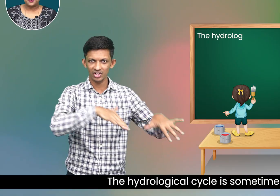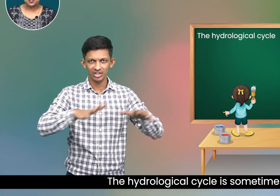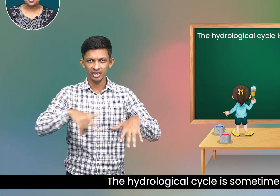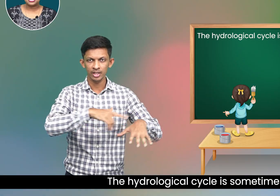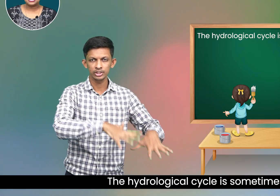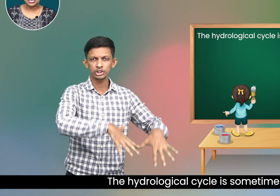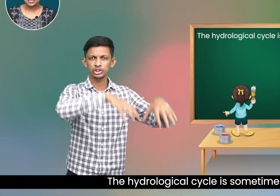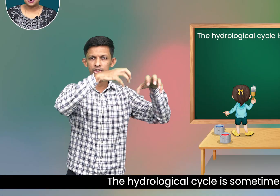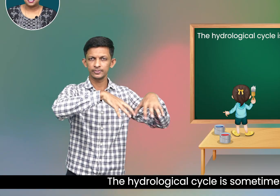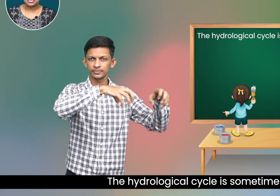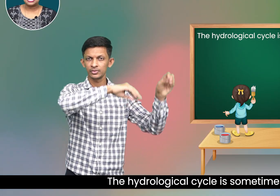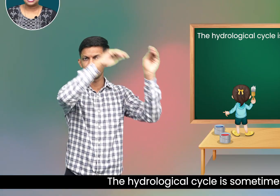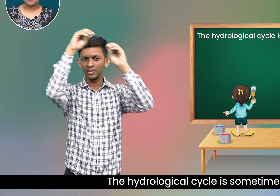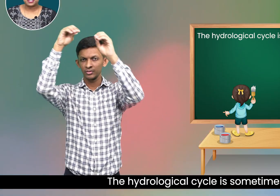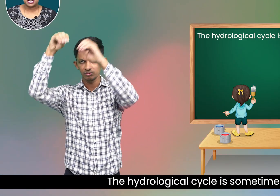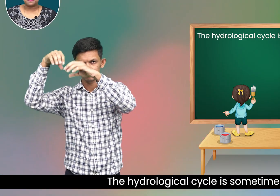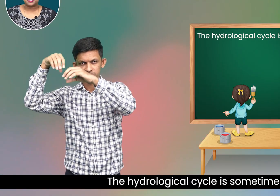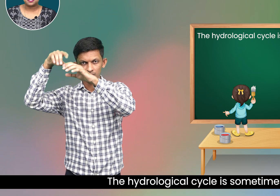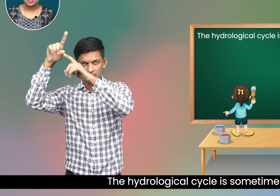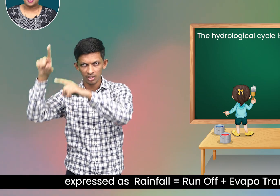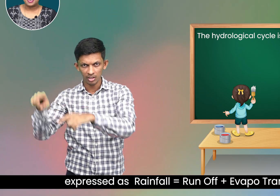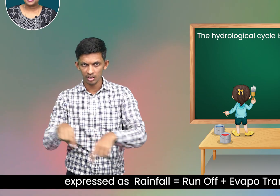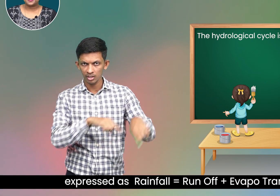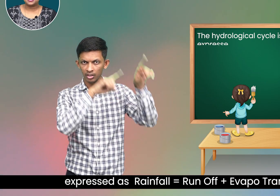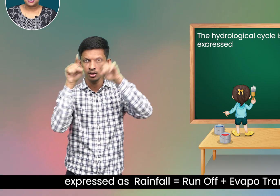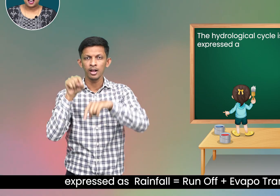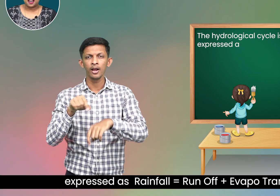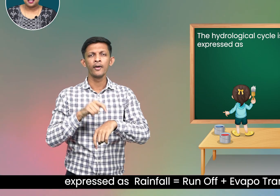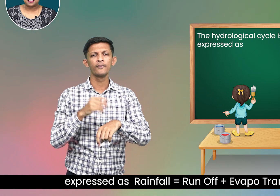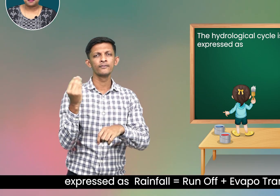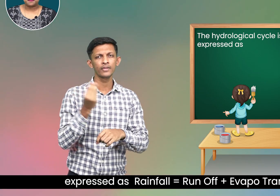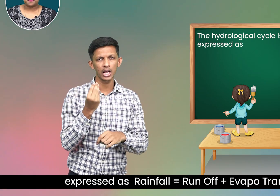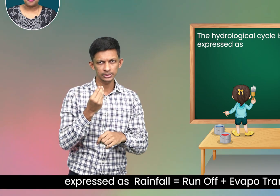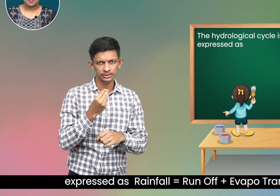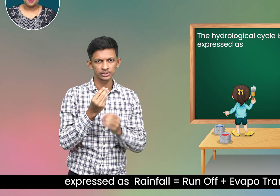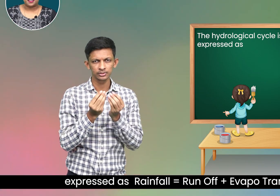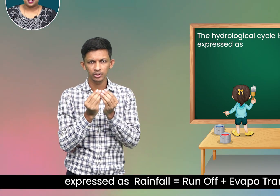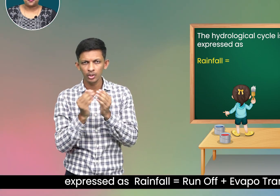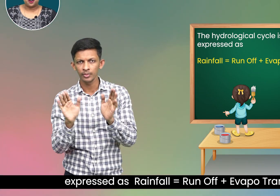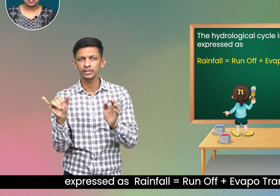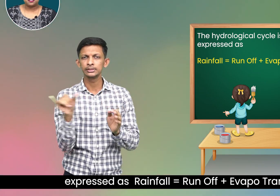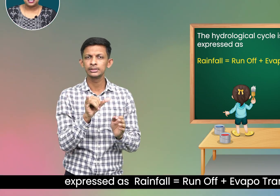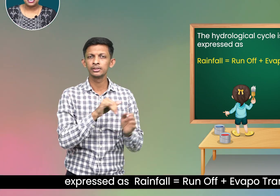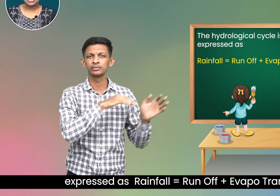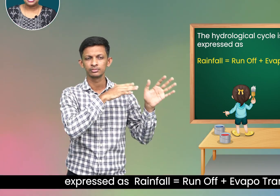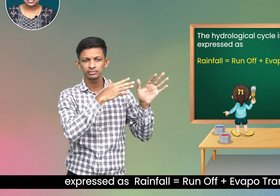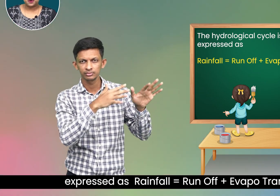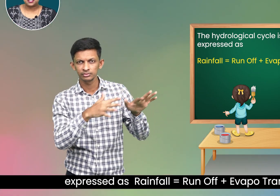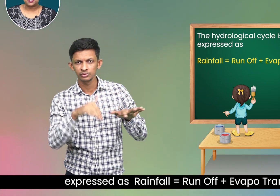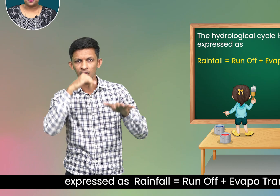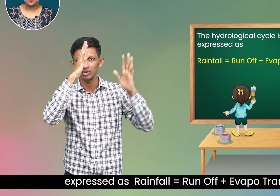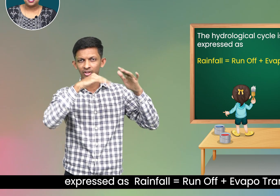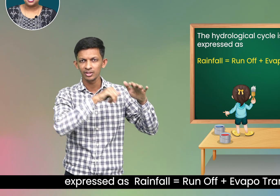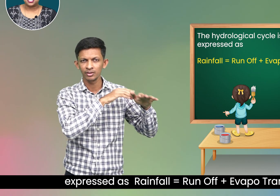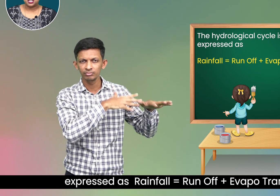The hydrological cycle is sometimes expressed as rainfall is